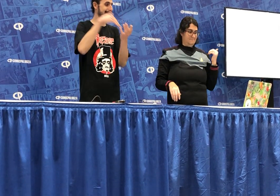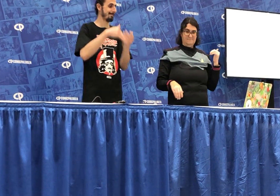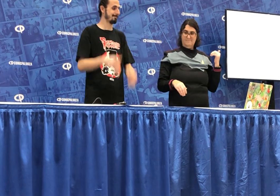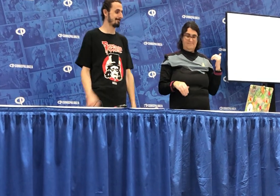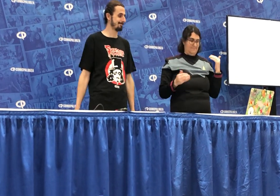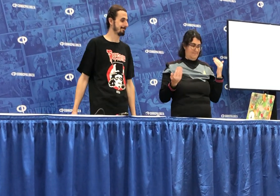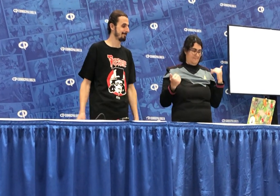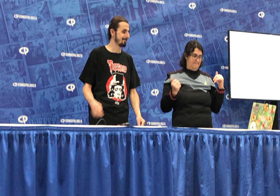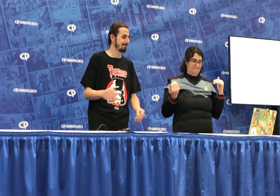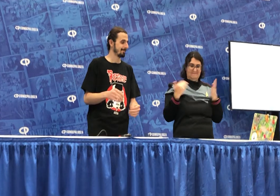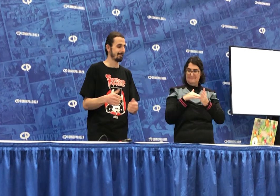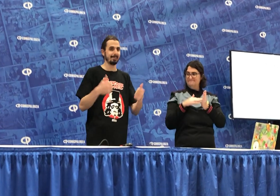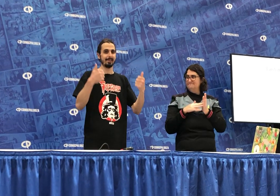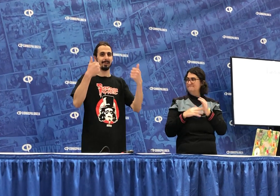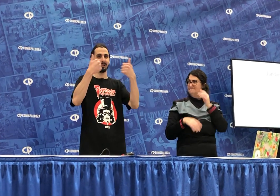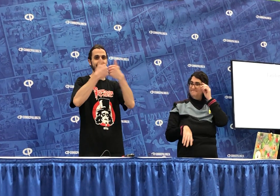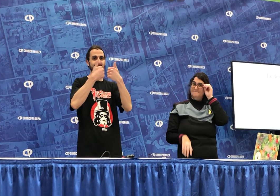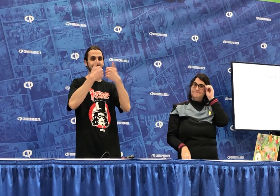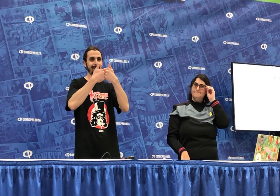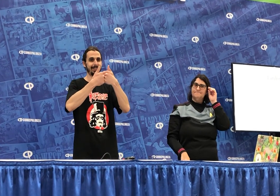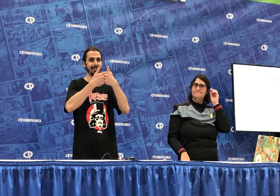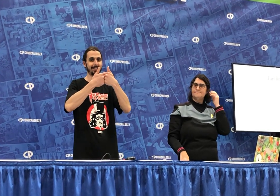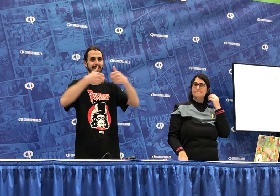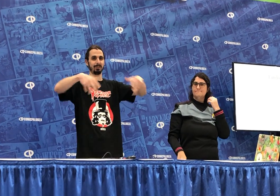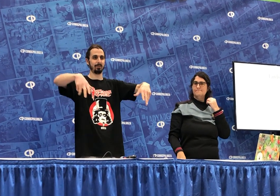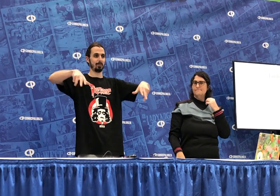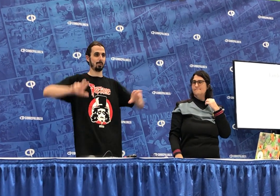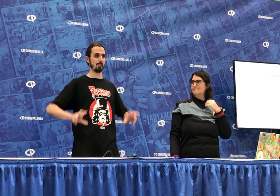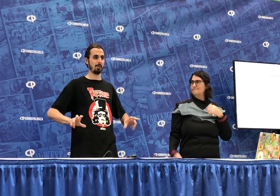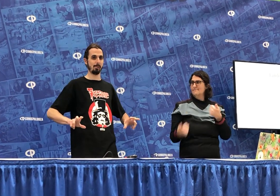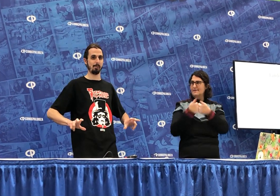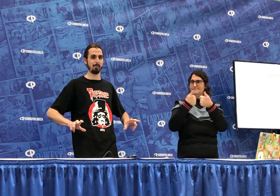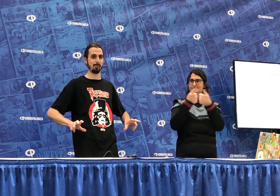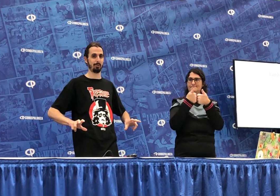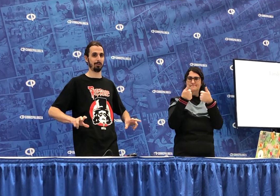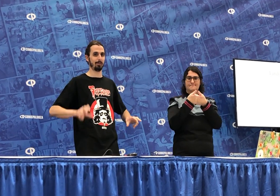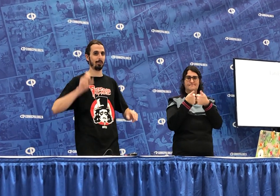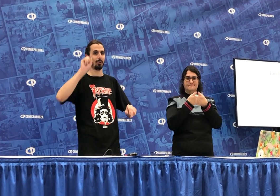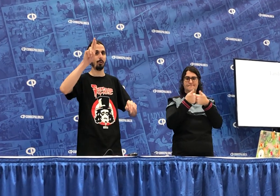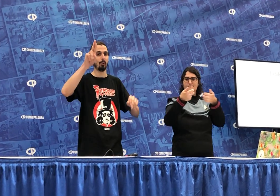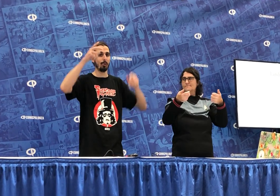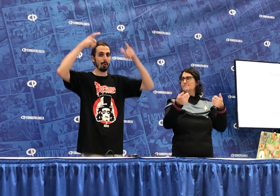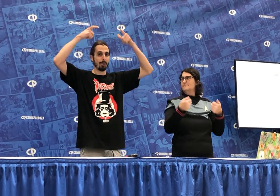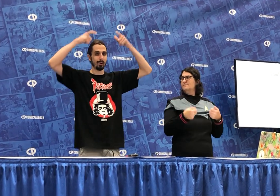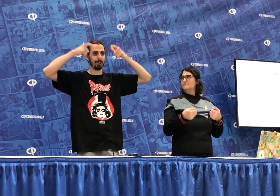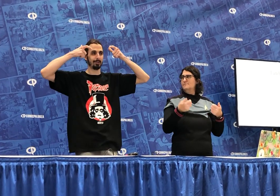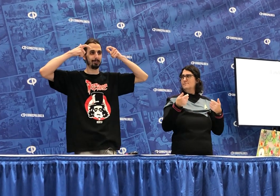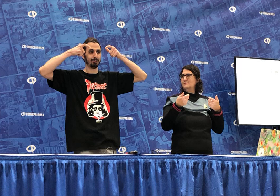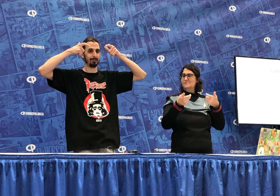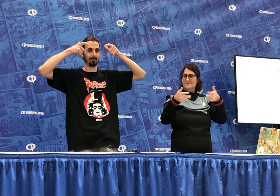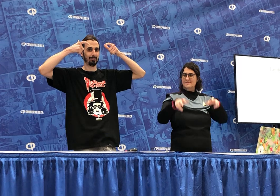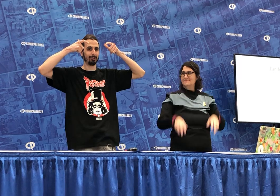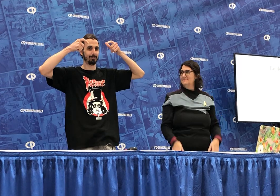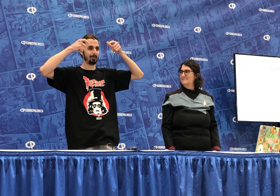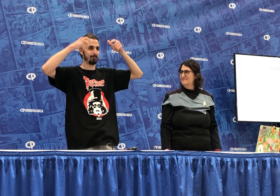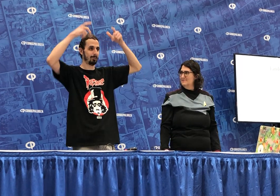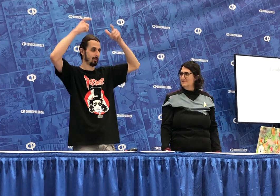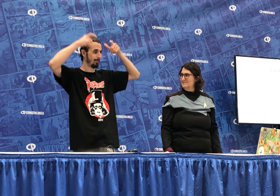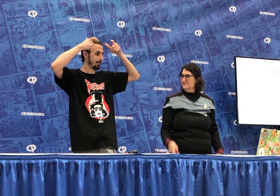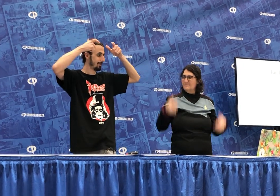All right, let's do those again. Game of Thrones, Game Throne. Or again, you can show them putting on a crown,